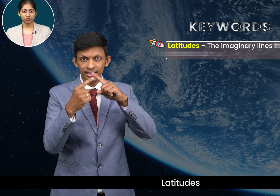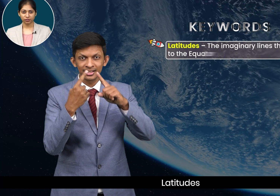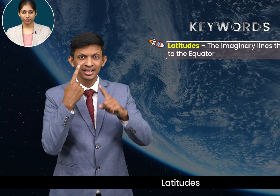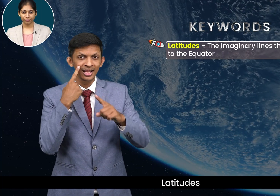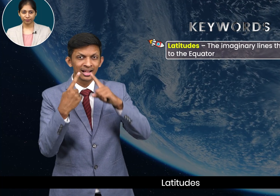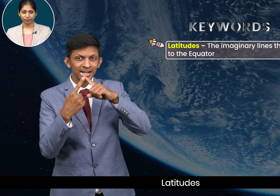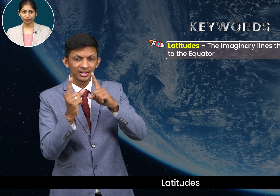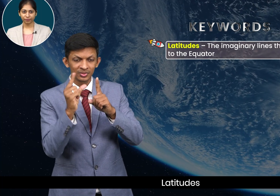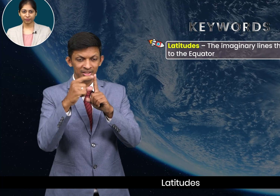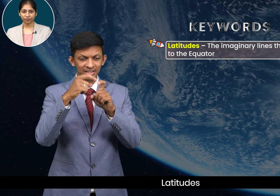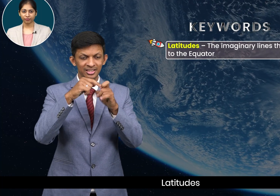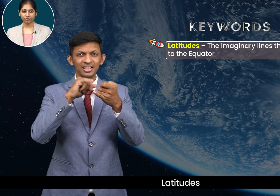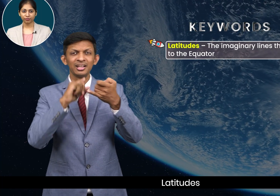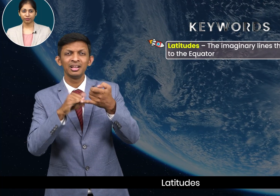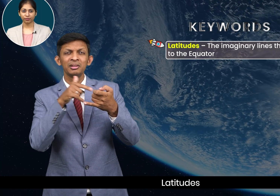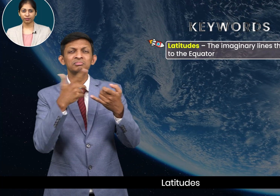latitudes,